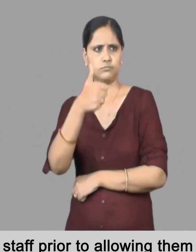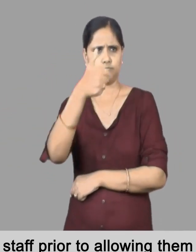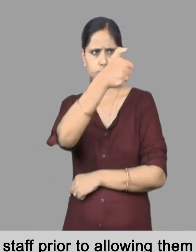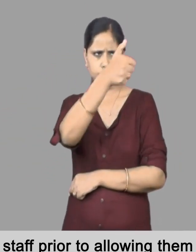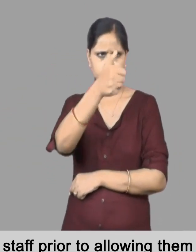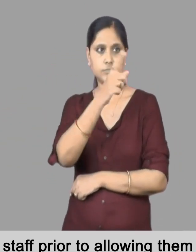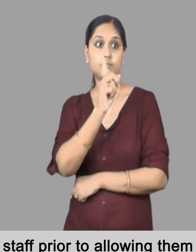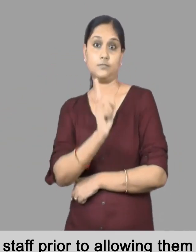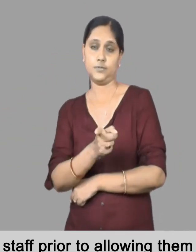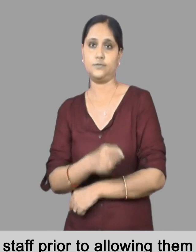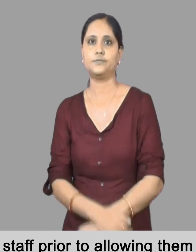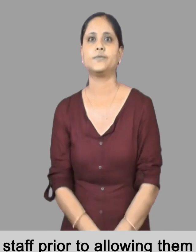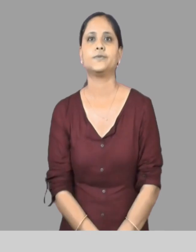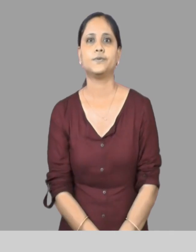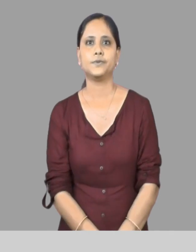for deliveries.